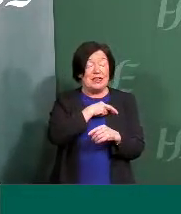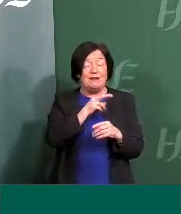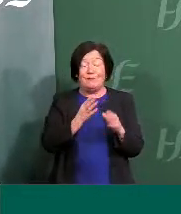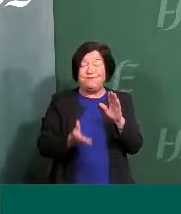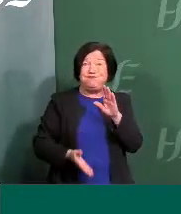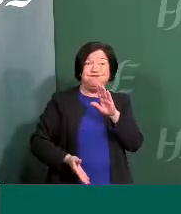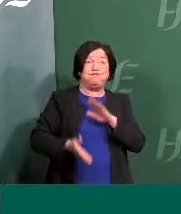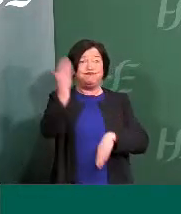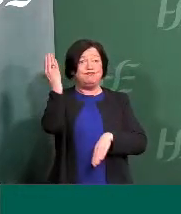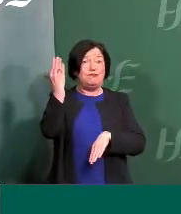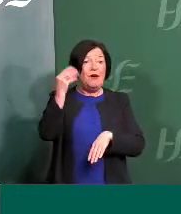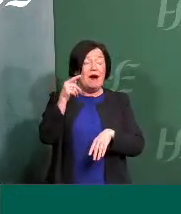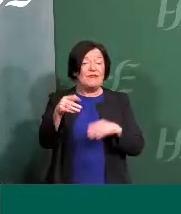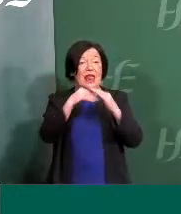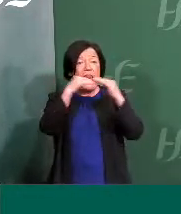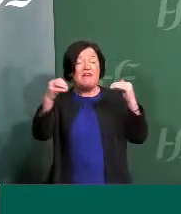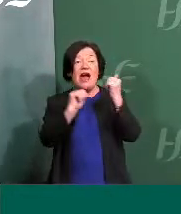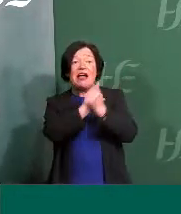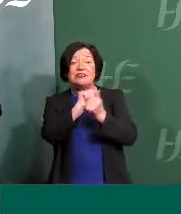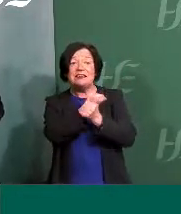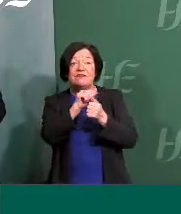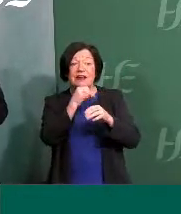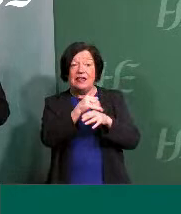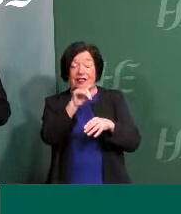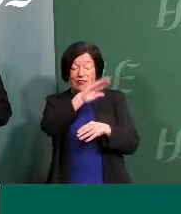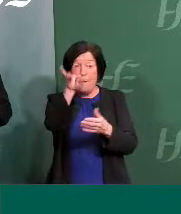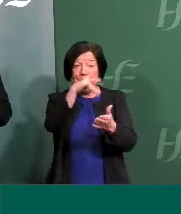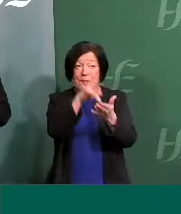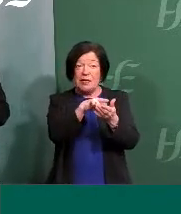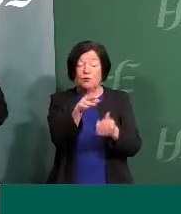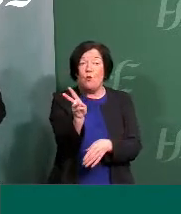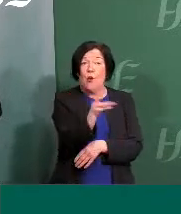scale in terms of the level of activity going on in the Midwest.